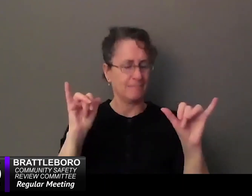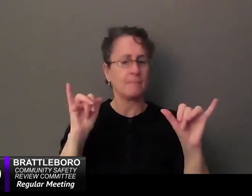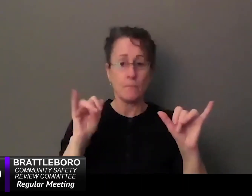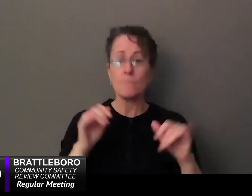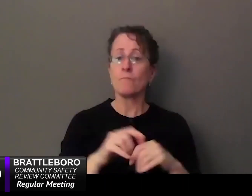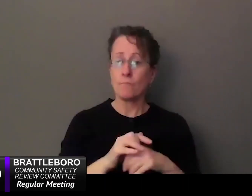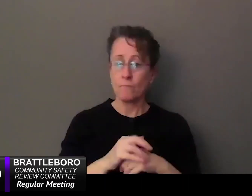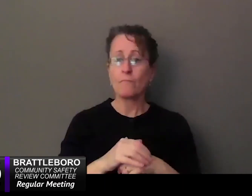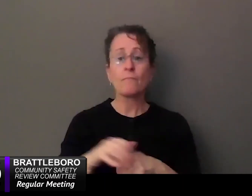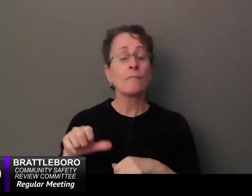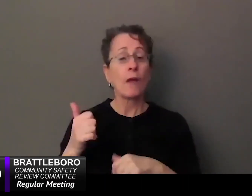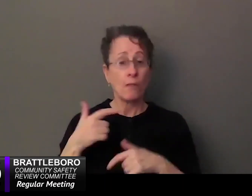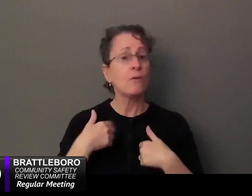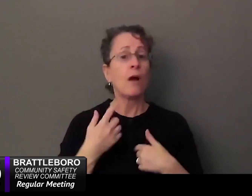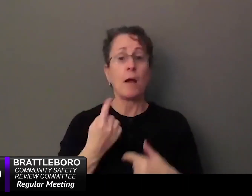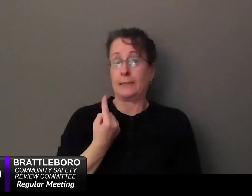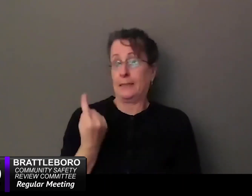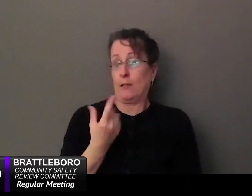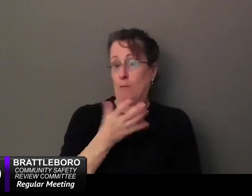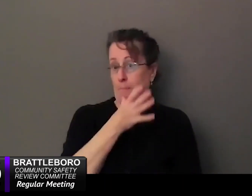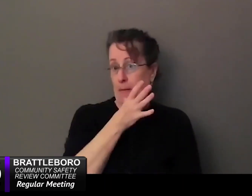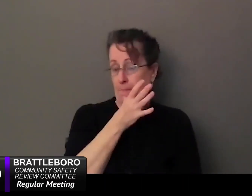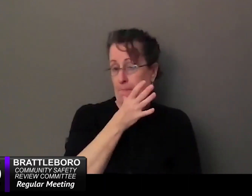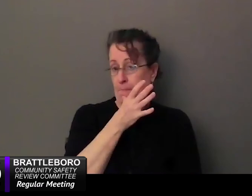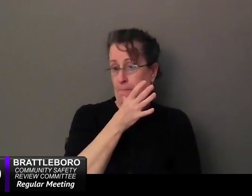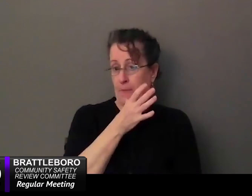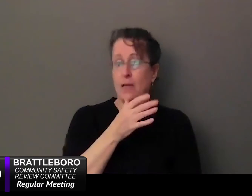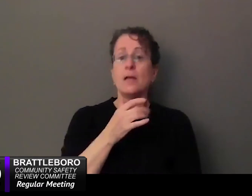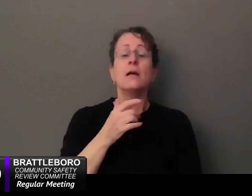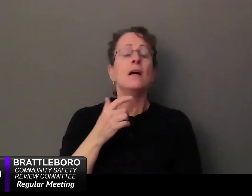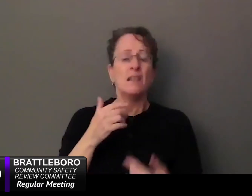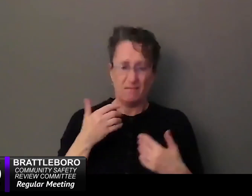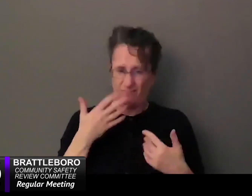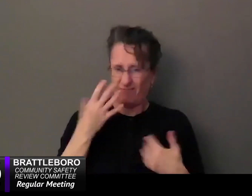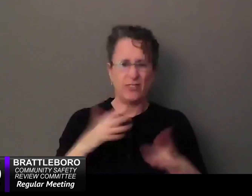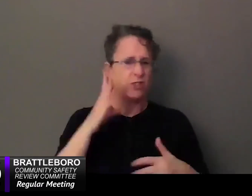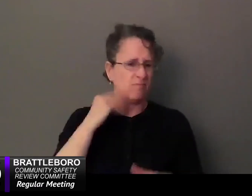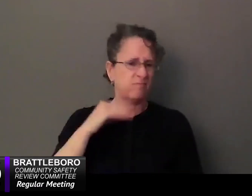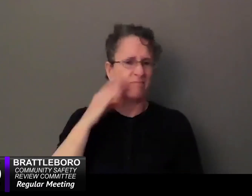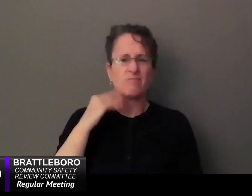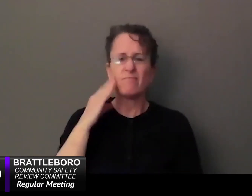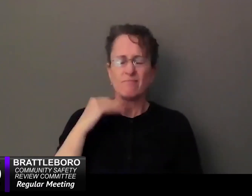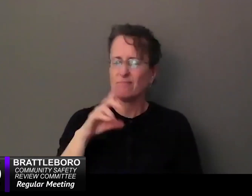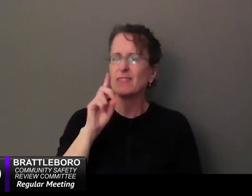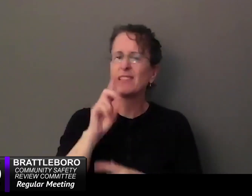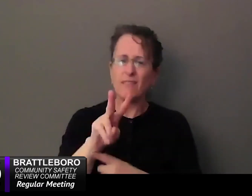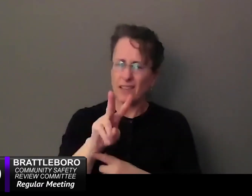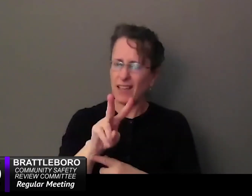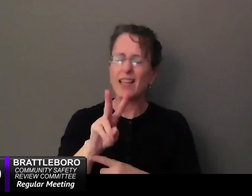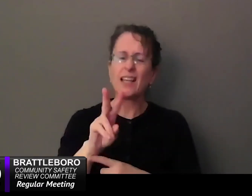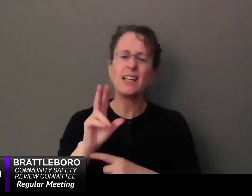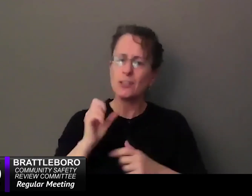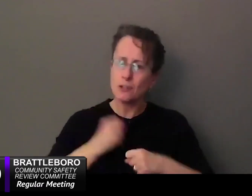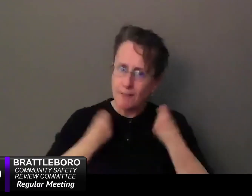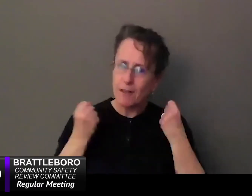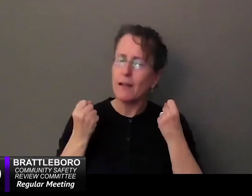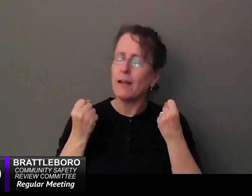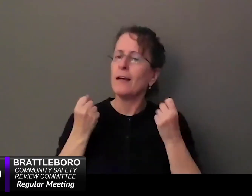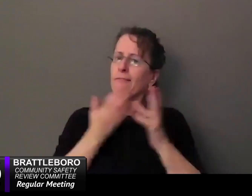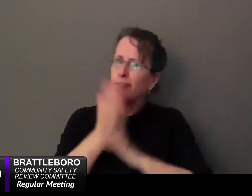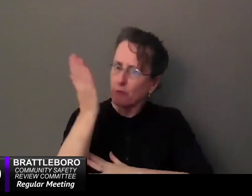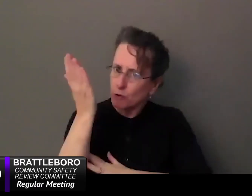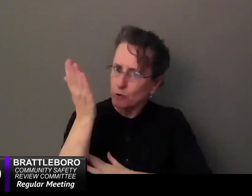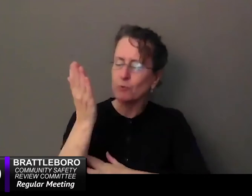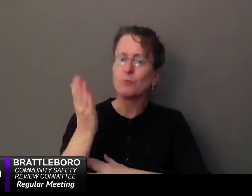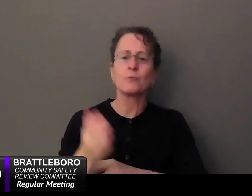already shared, I'm a single mother, a survivor of domestic violence, and very clearly in my brief little interview there, I